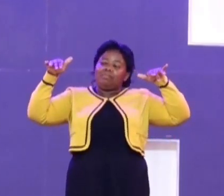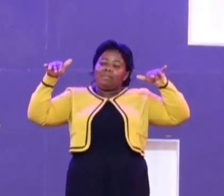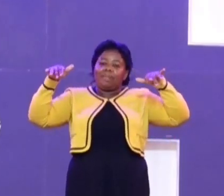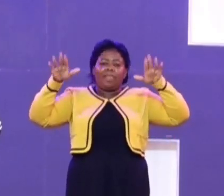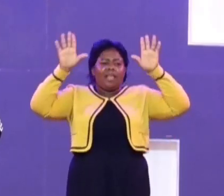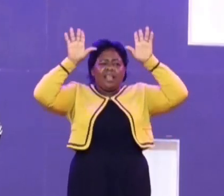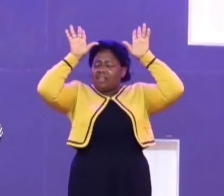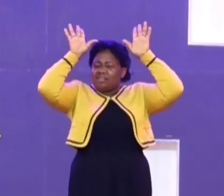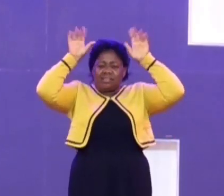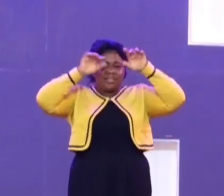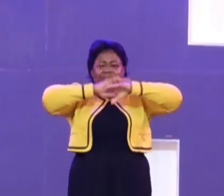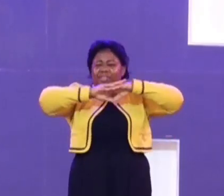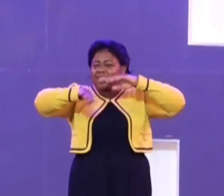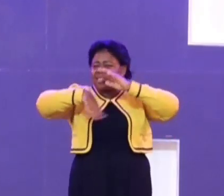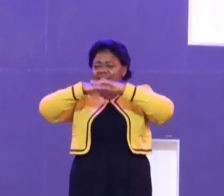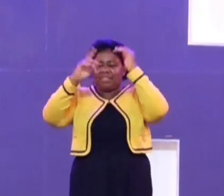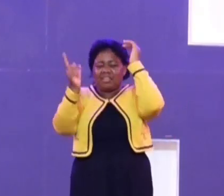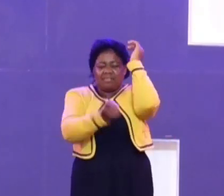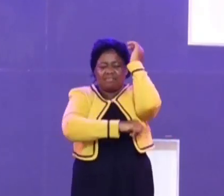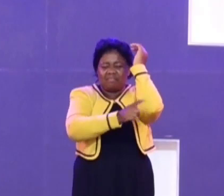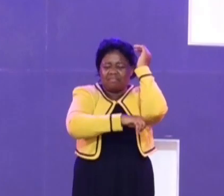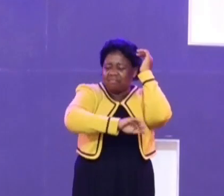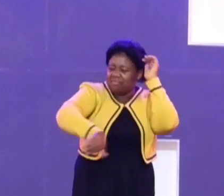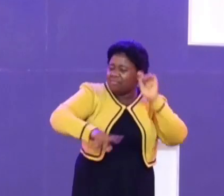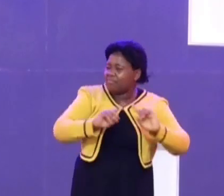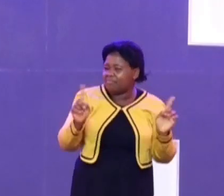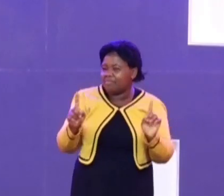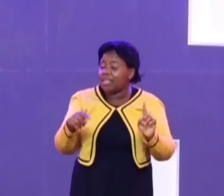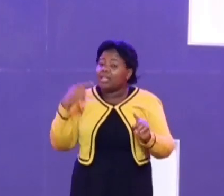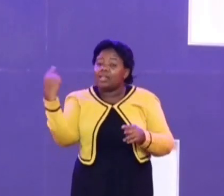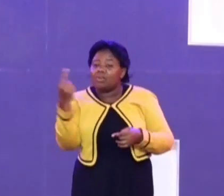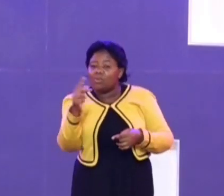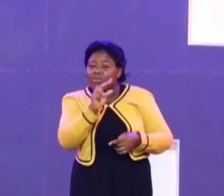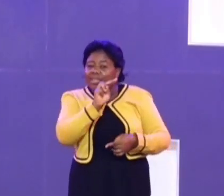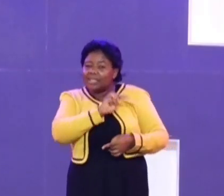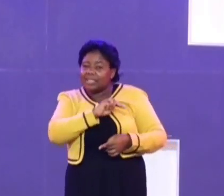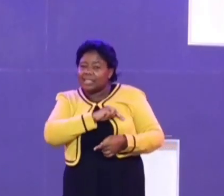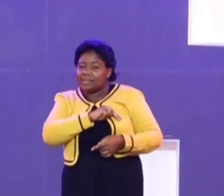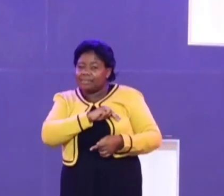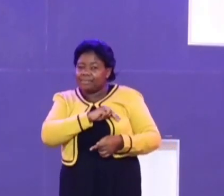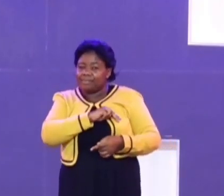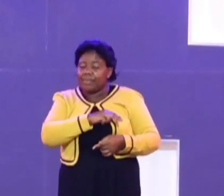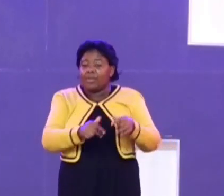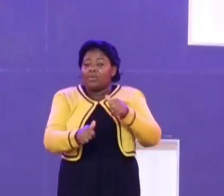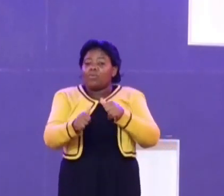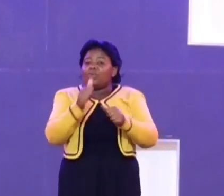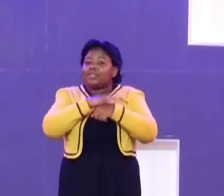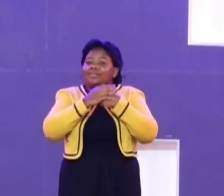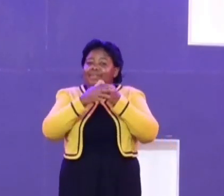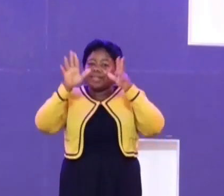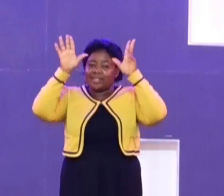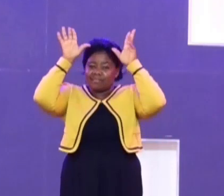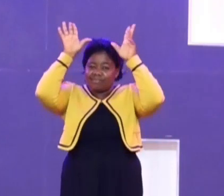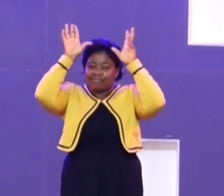never committed adultery. Sitani teyakolako bwenzi. The only sin that made Lucifer fall down